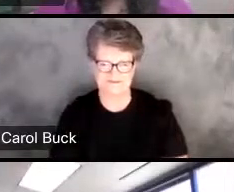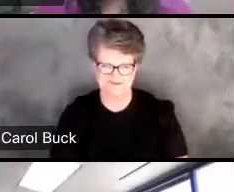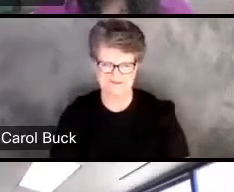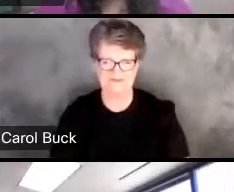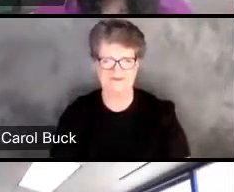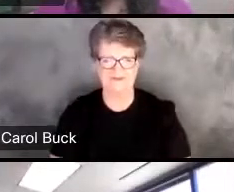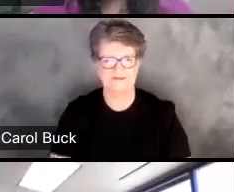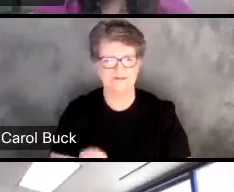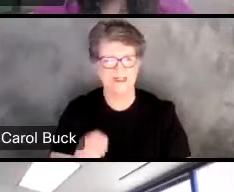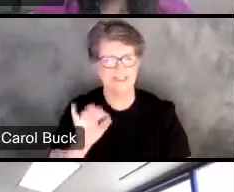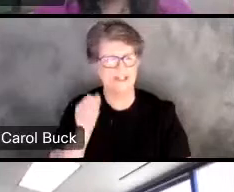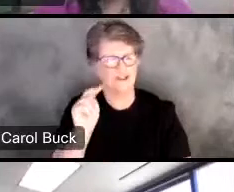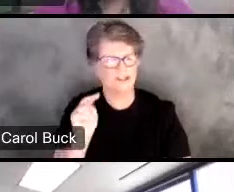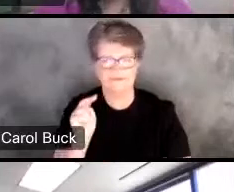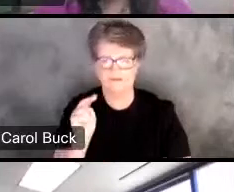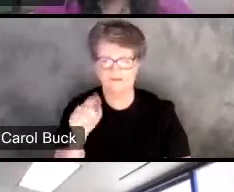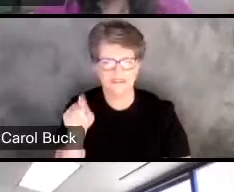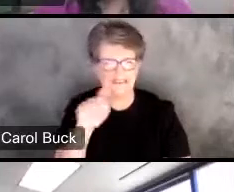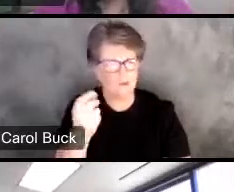And someone was asking, is there